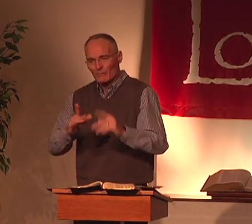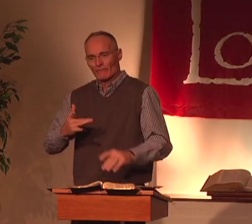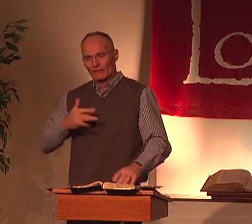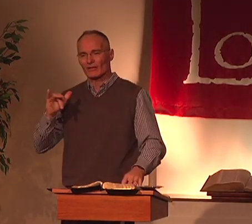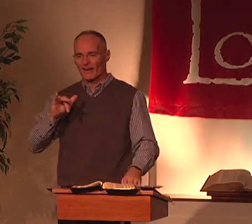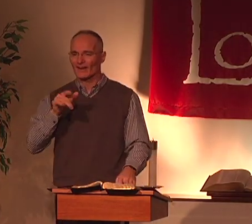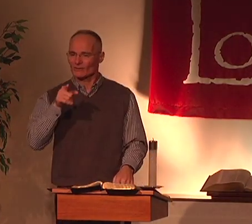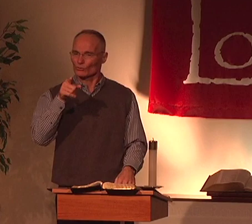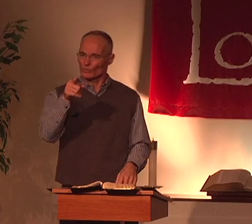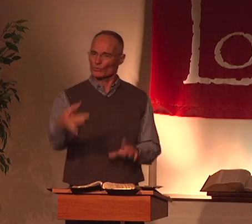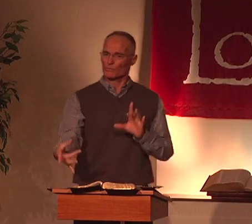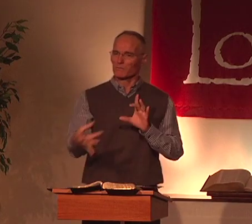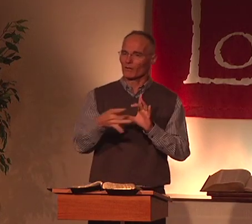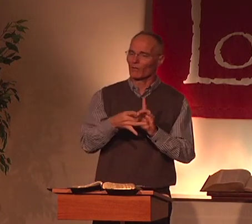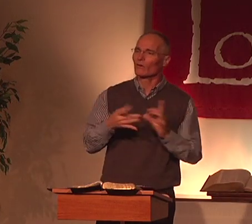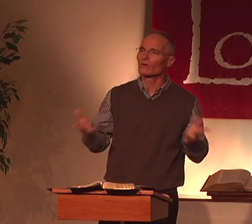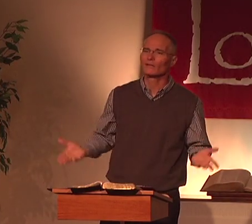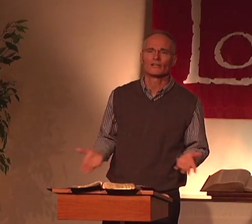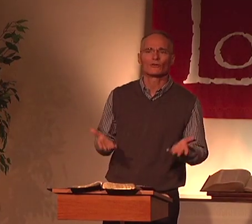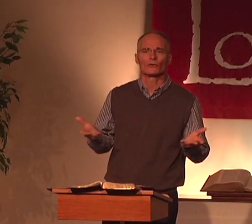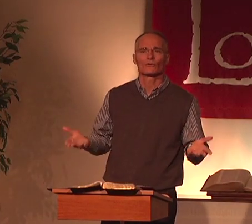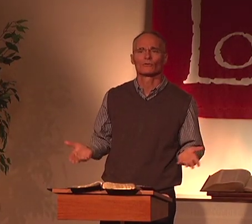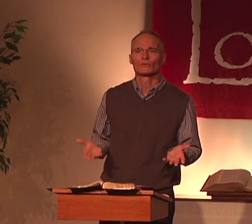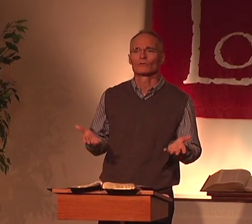Help people Feel like You belong Here